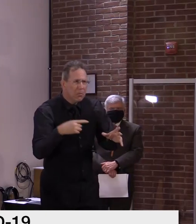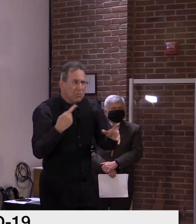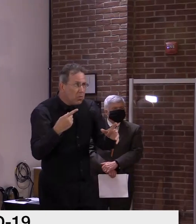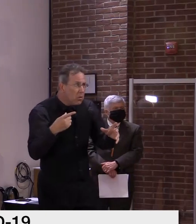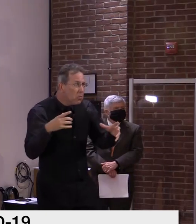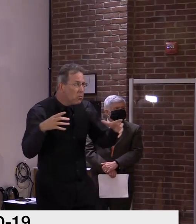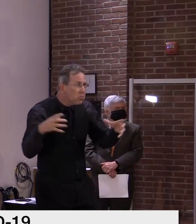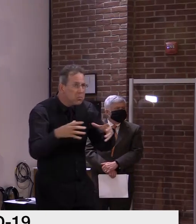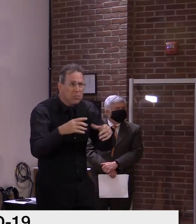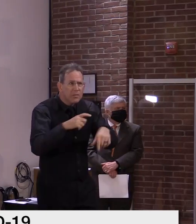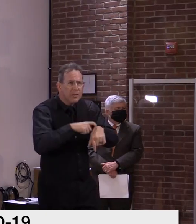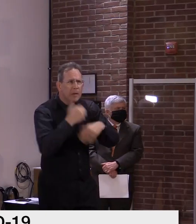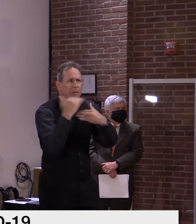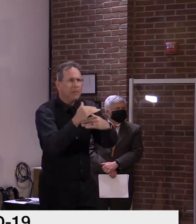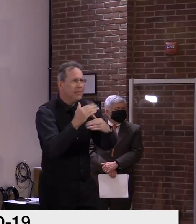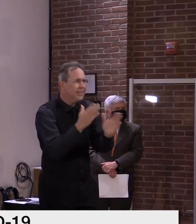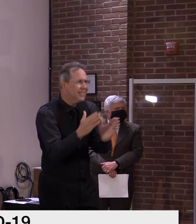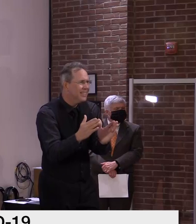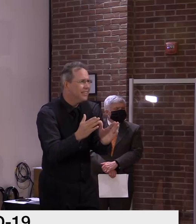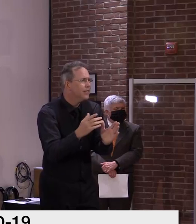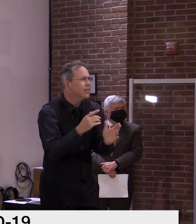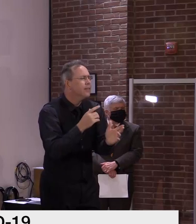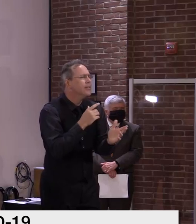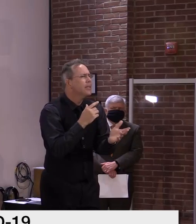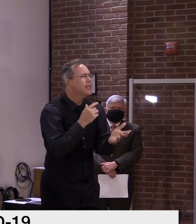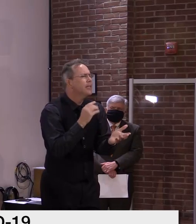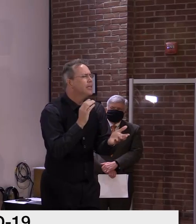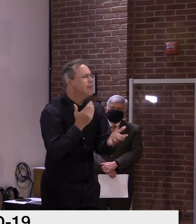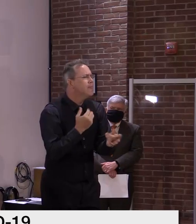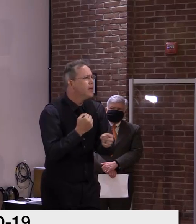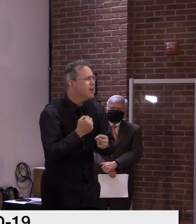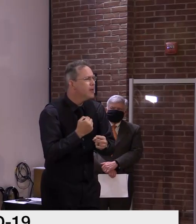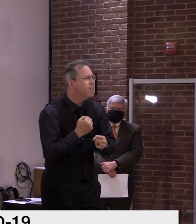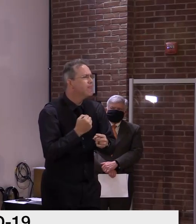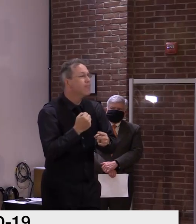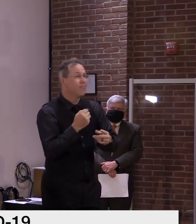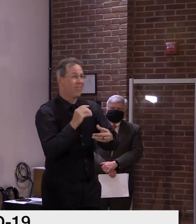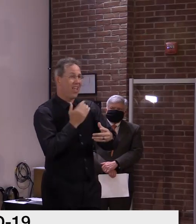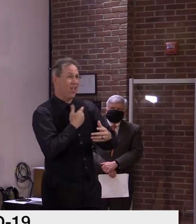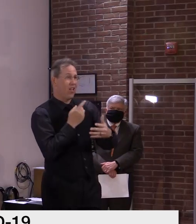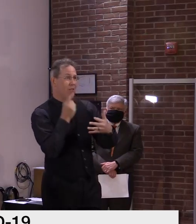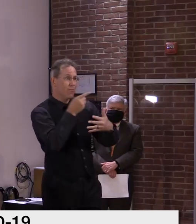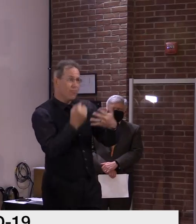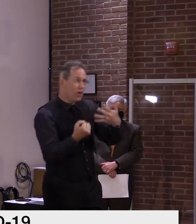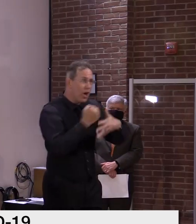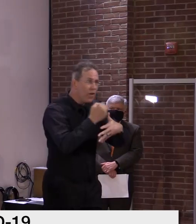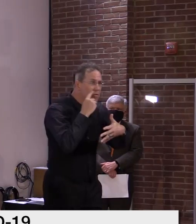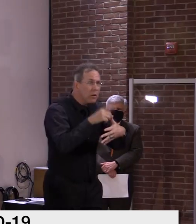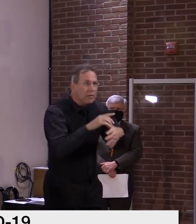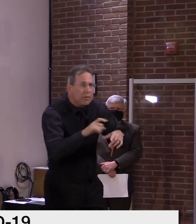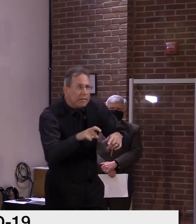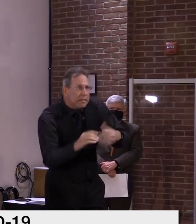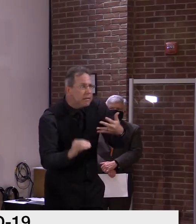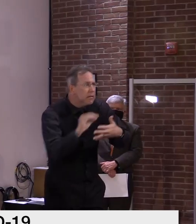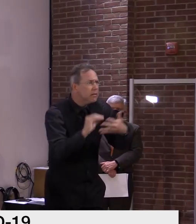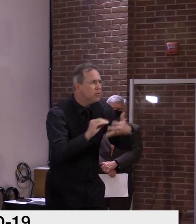anyone is being prioritized over anyone else, because we have a total number